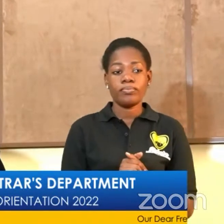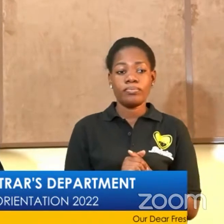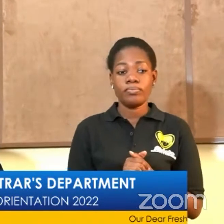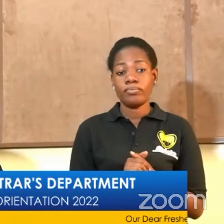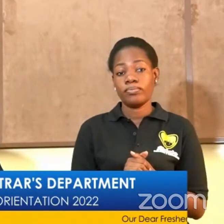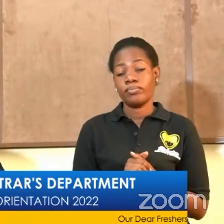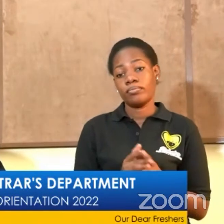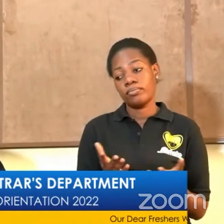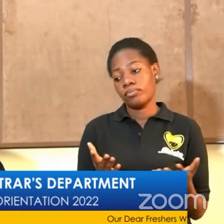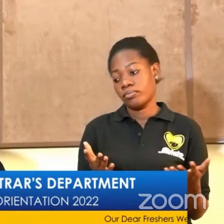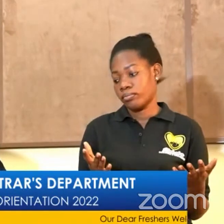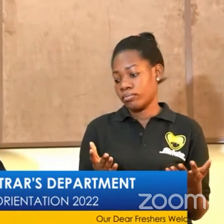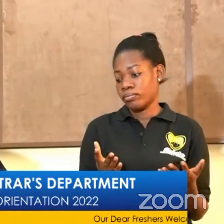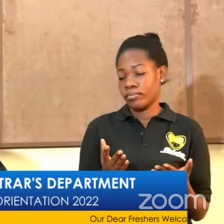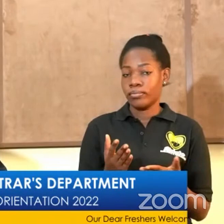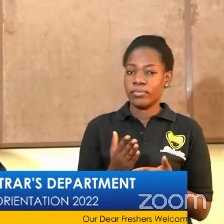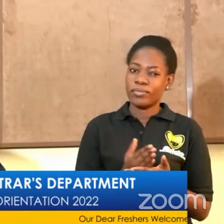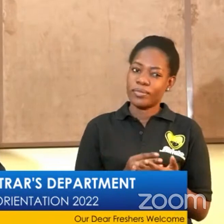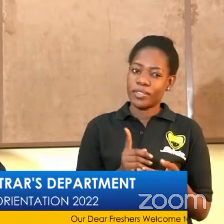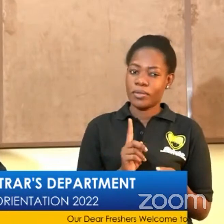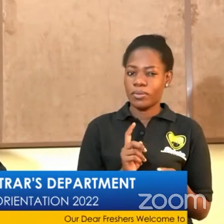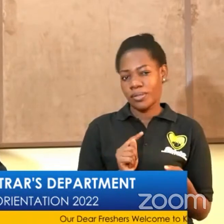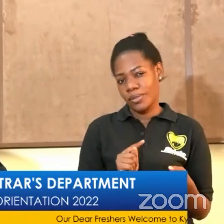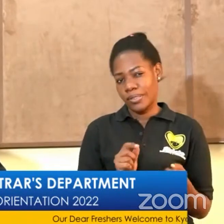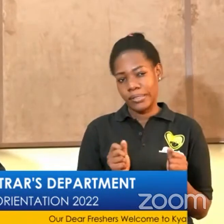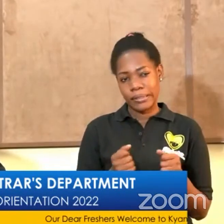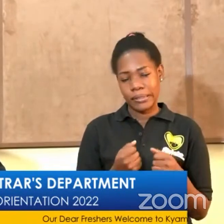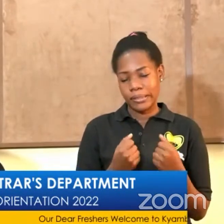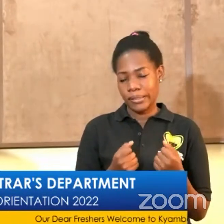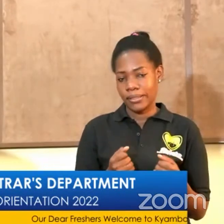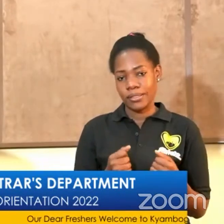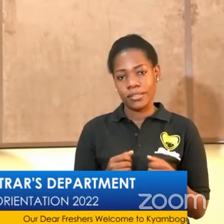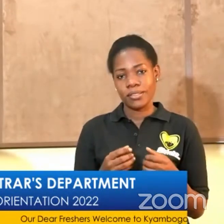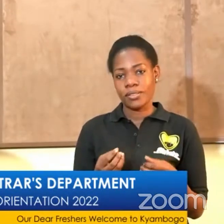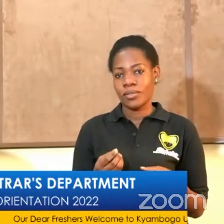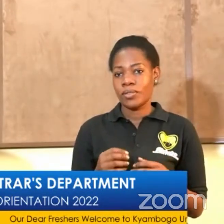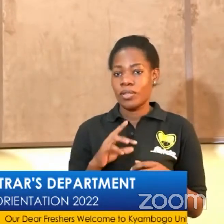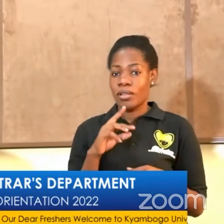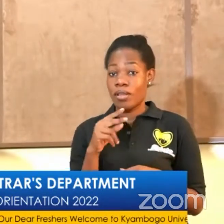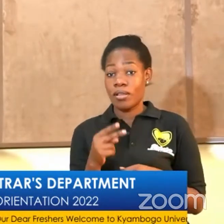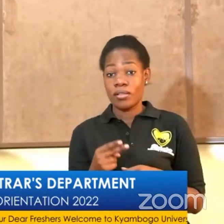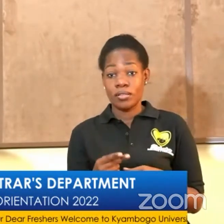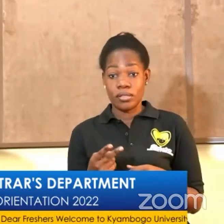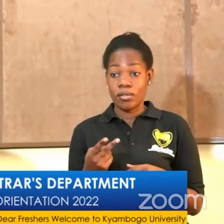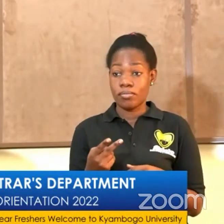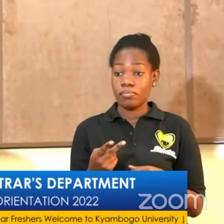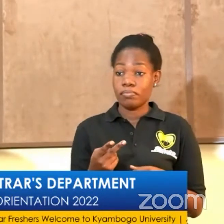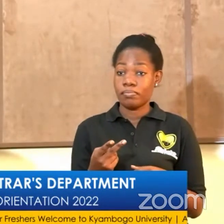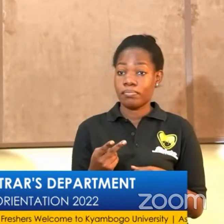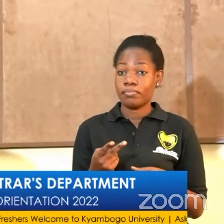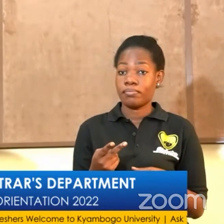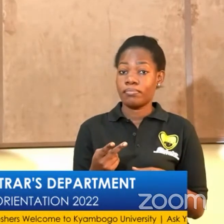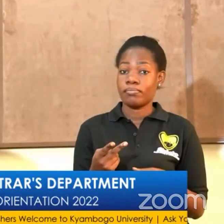Yeah, some I may not necessarily answer. A little bit straightforward.